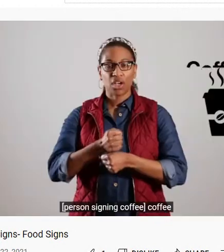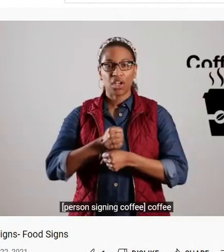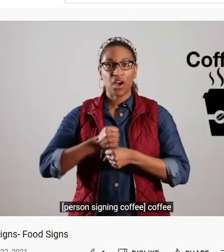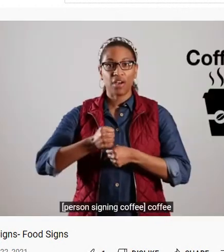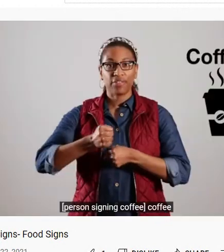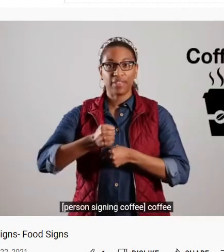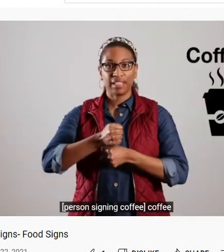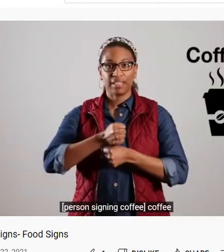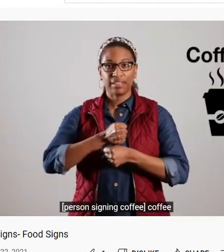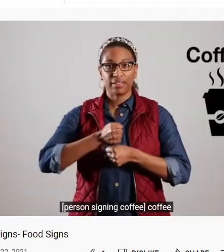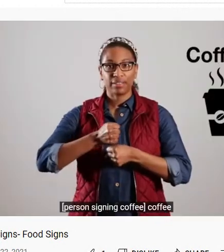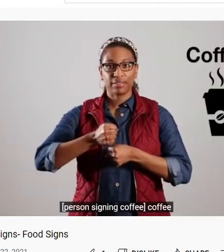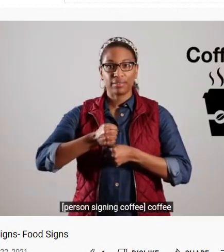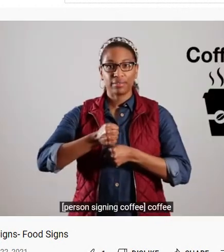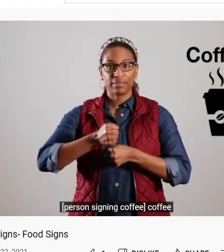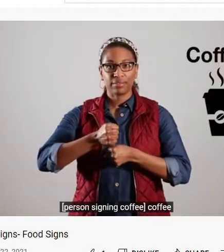Coffee.